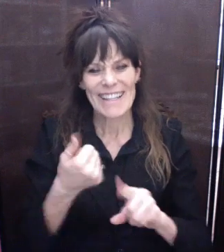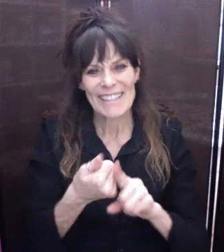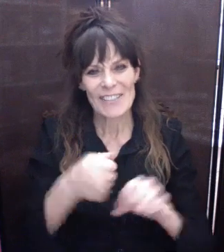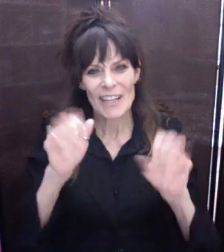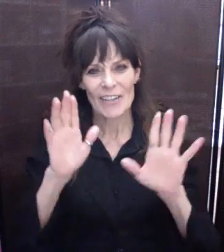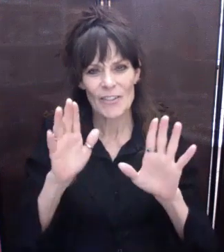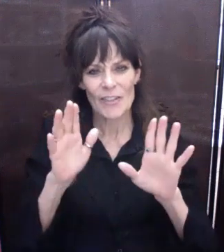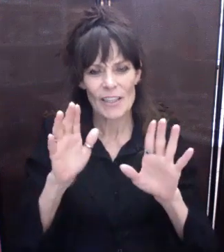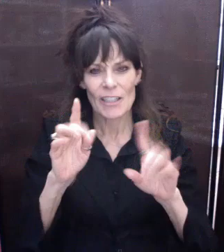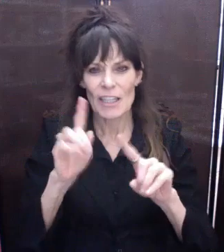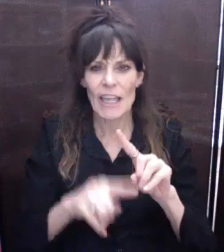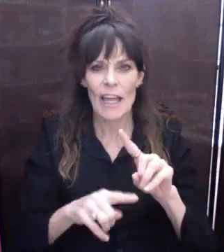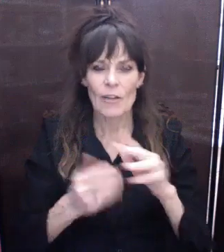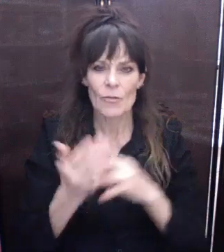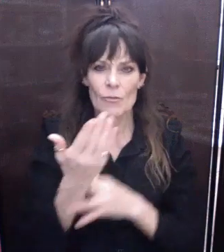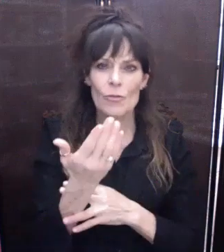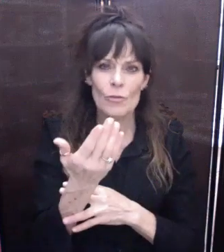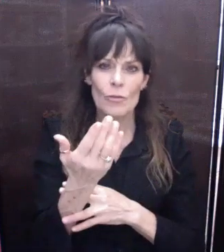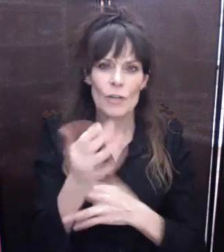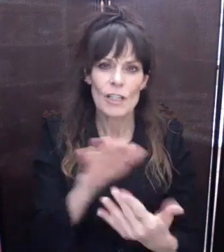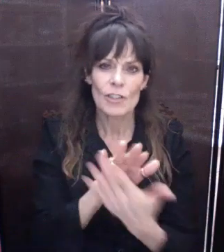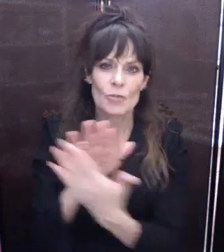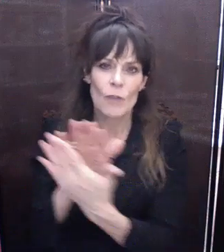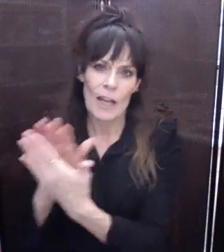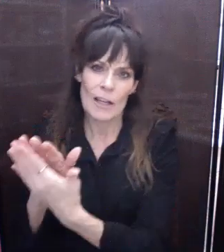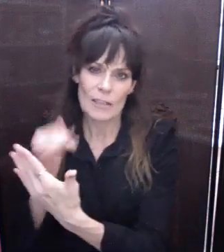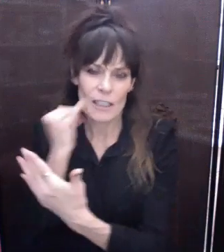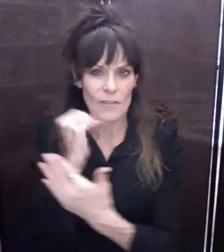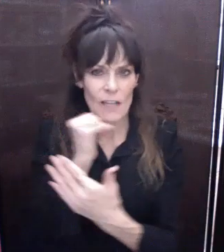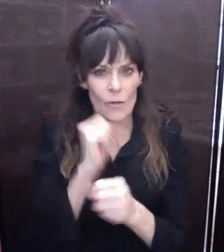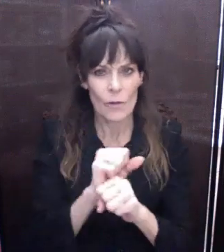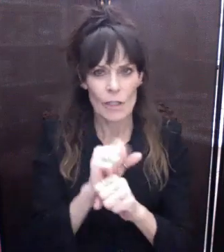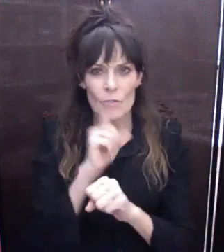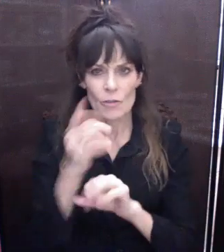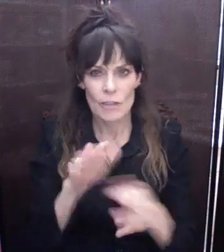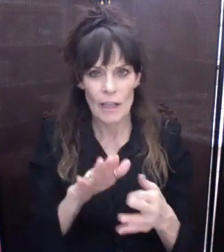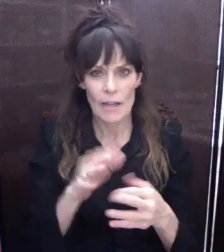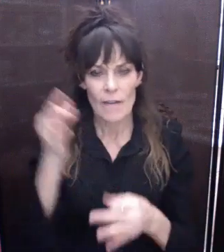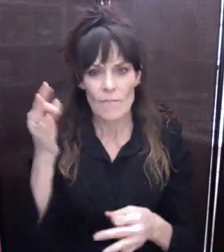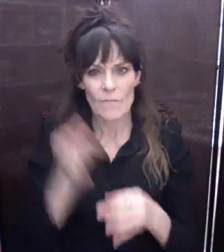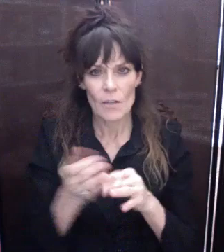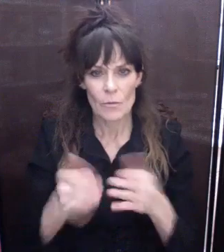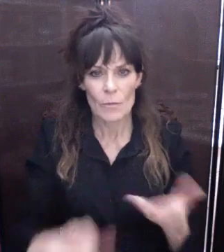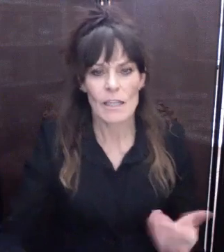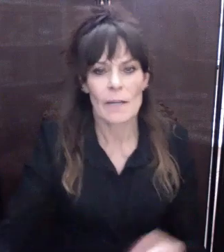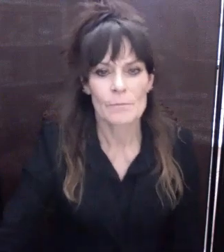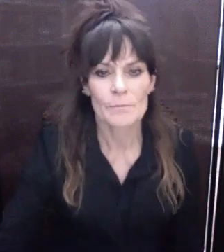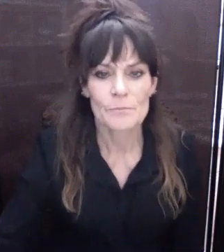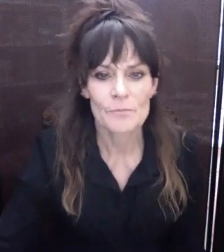certain trials and low spots ahead. If he did not work, he would surely die. Then faith would be dead. Dr. Bob says,